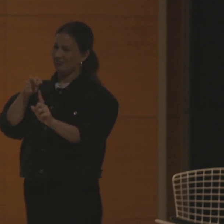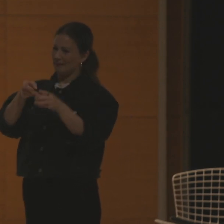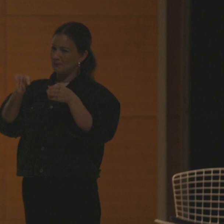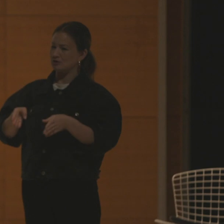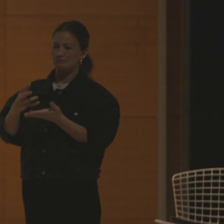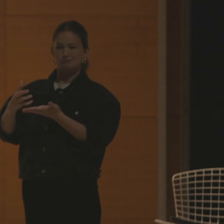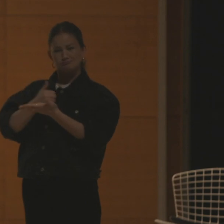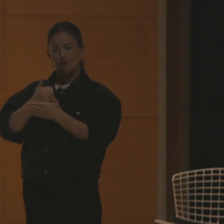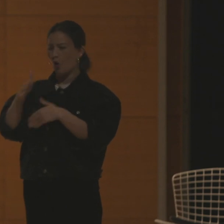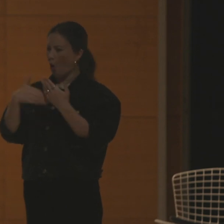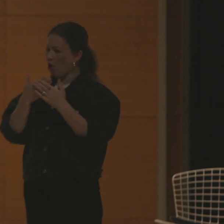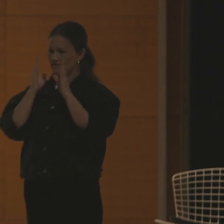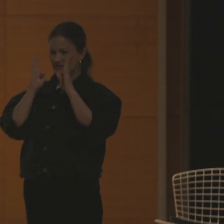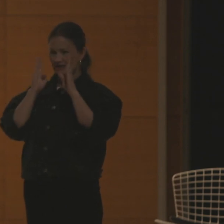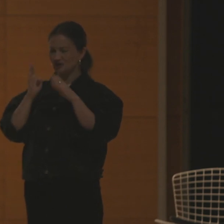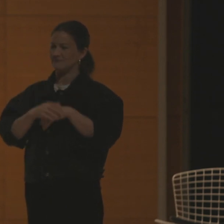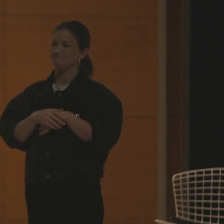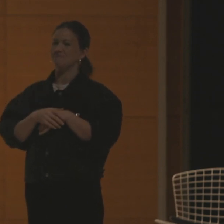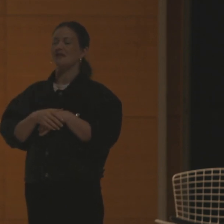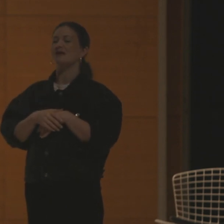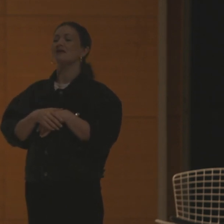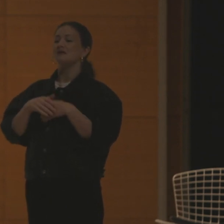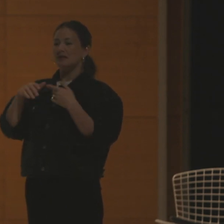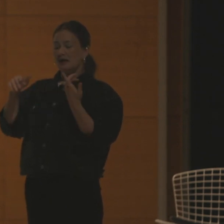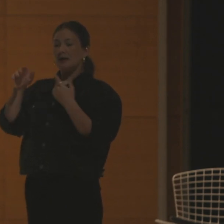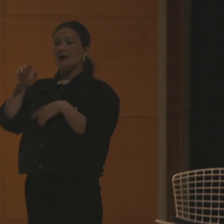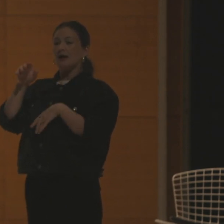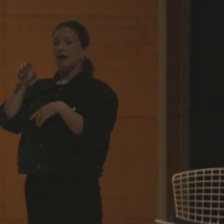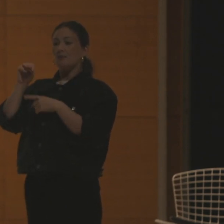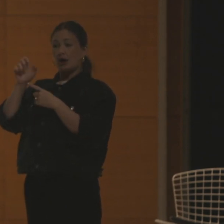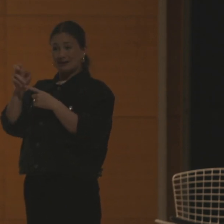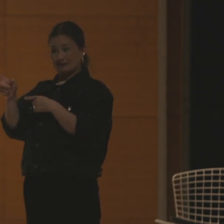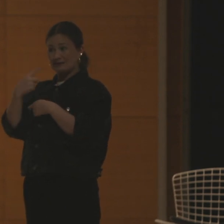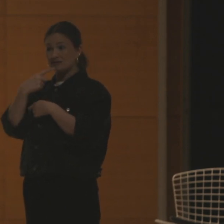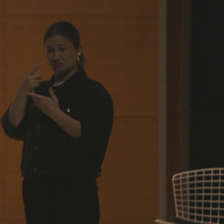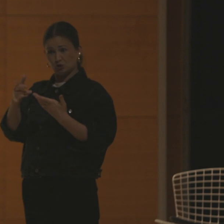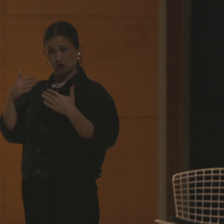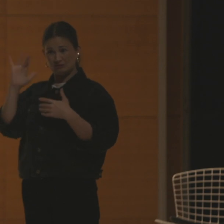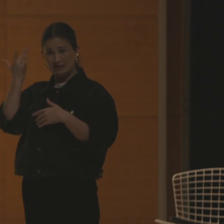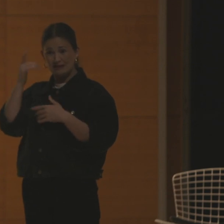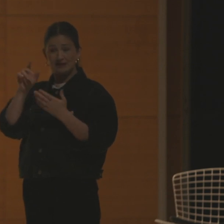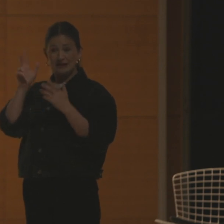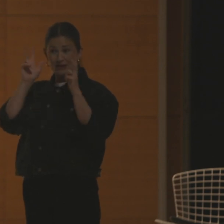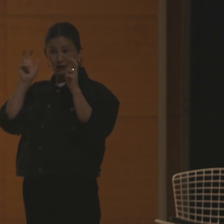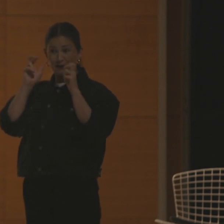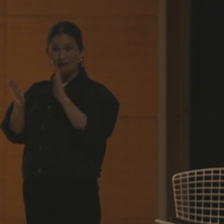in the world. Morgan Talty, I guess this begs the question, are you tired of hearing praise from Morgan